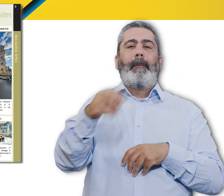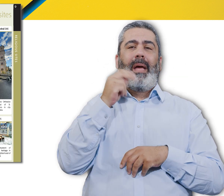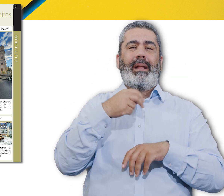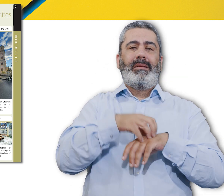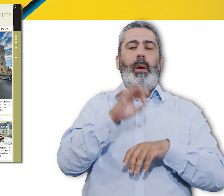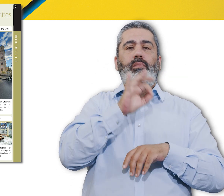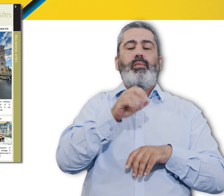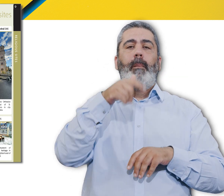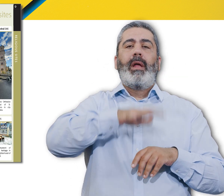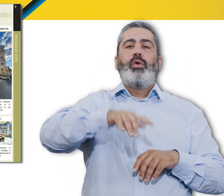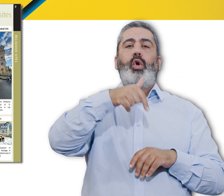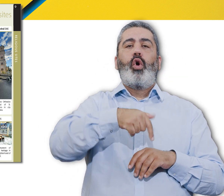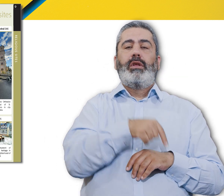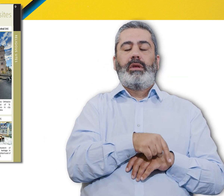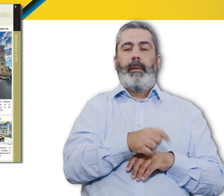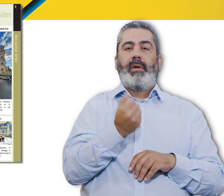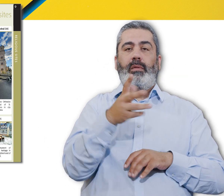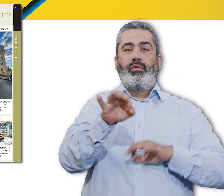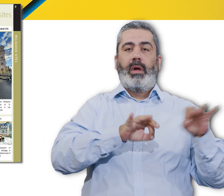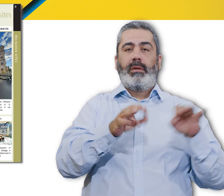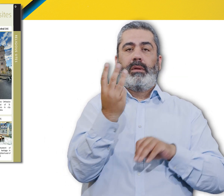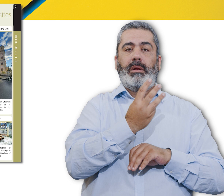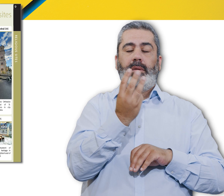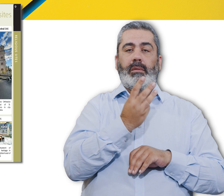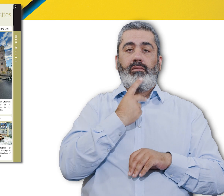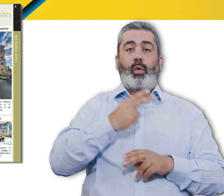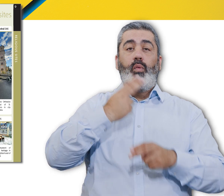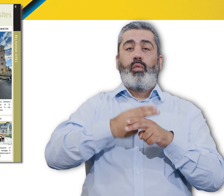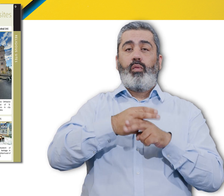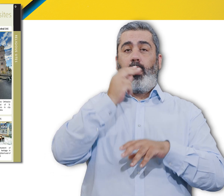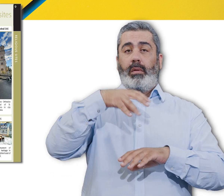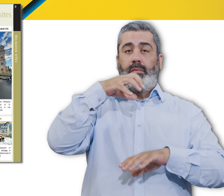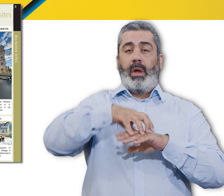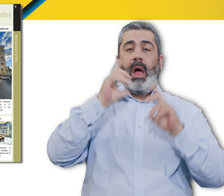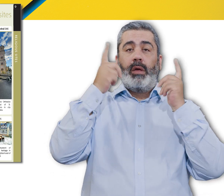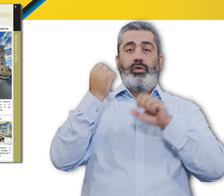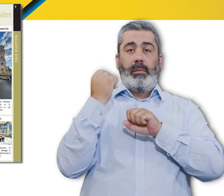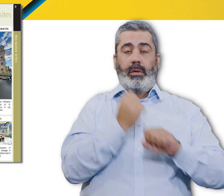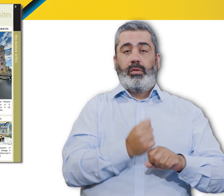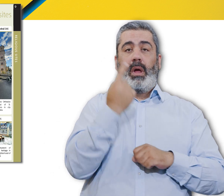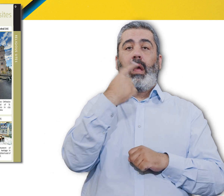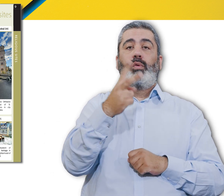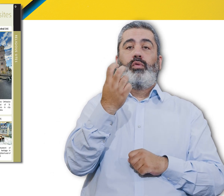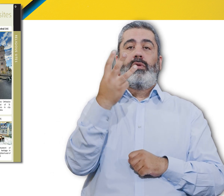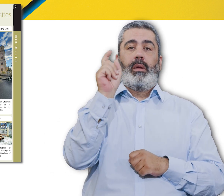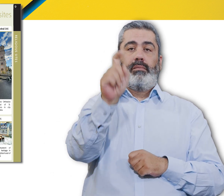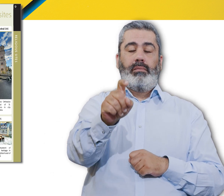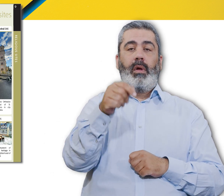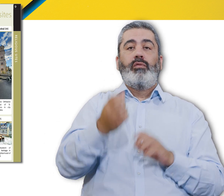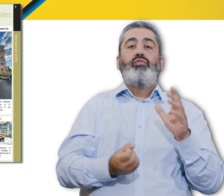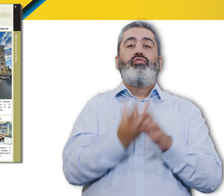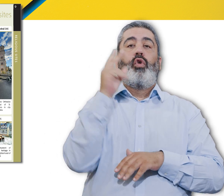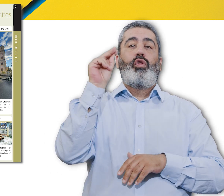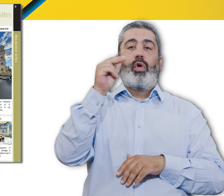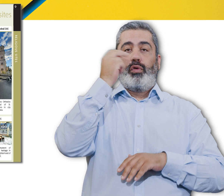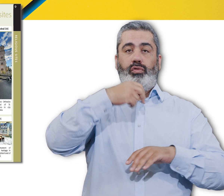Quarter. Clock Mosque, Hisn Pasha number 120. The Sahat Kula Mosque is situated in the Red Salipius